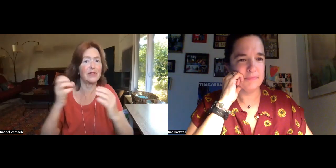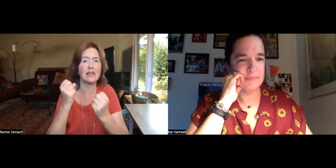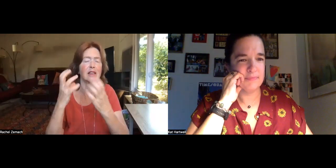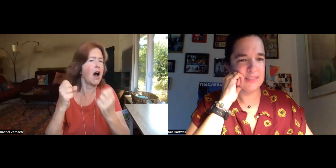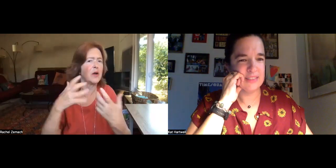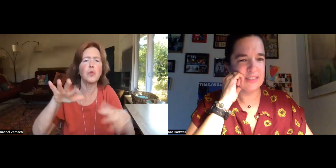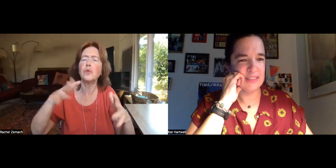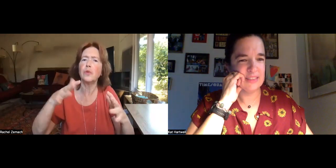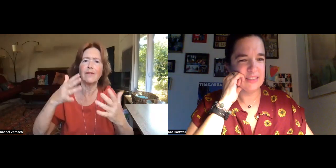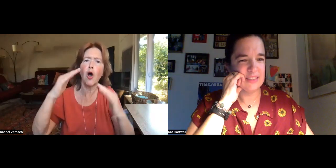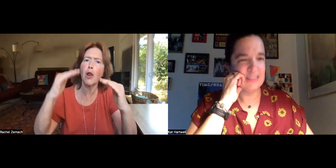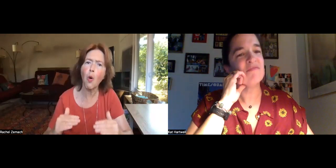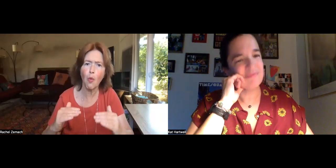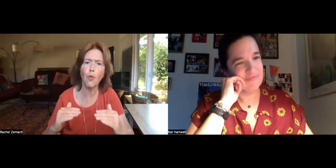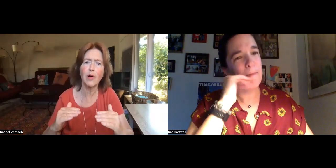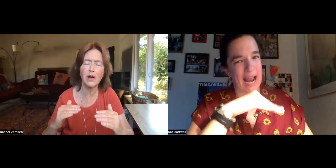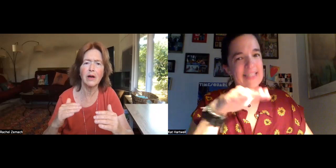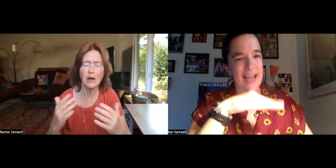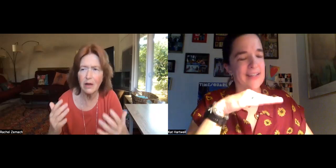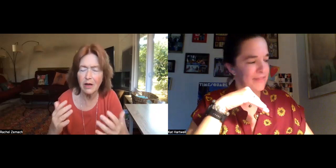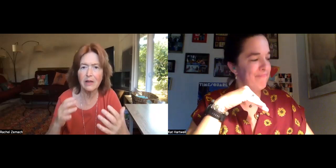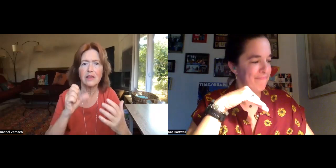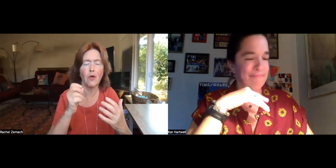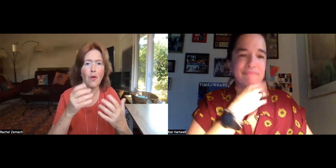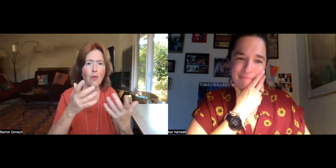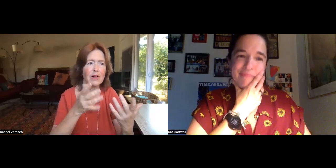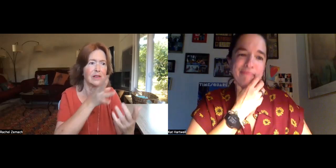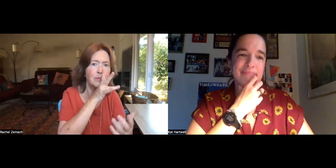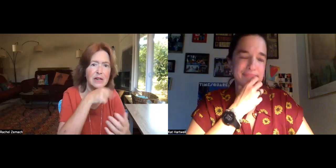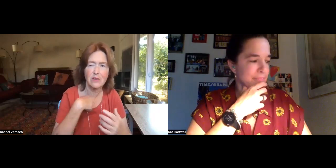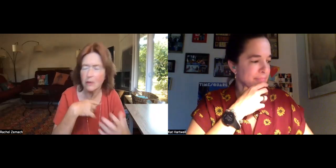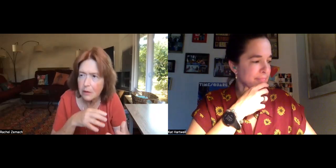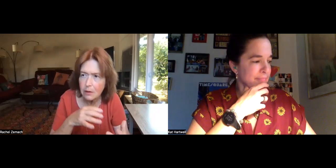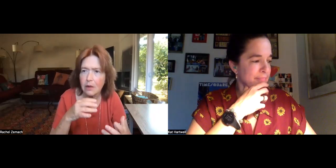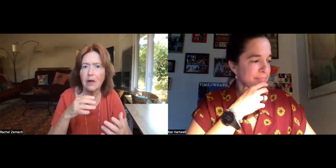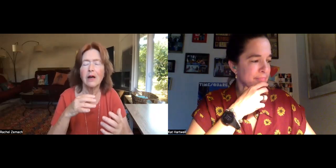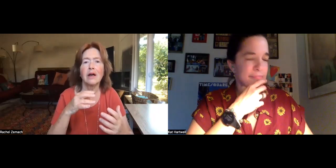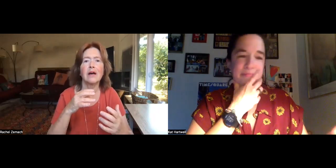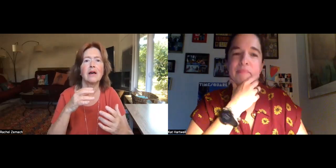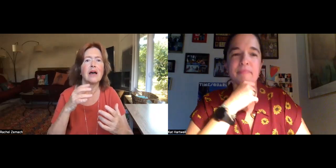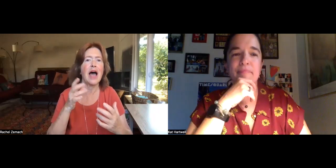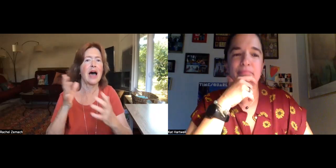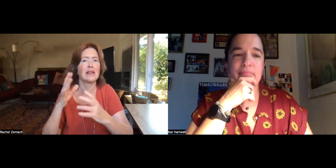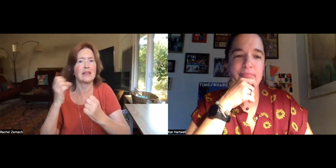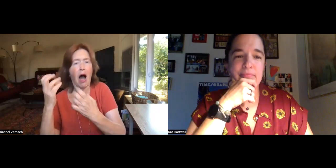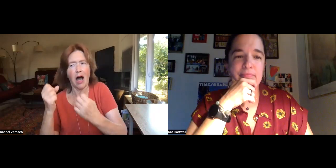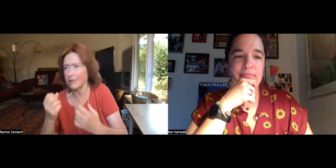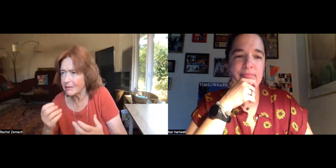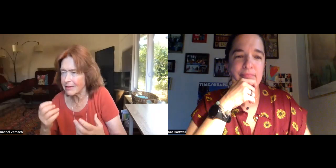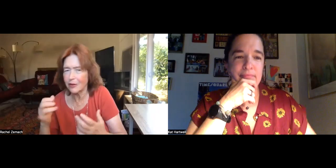his sign moves are low. Basic. Oh, speech and sign